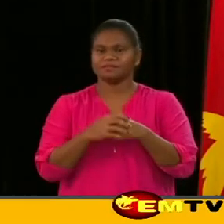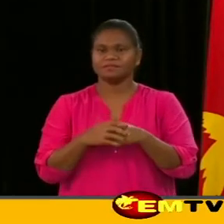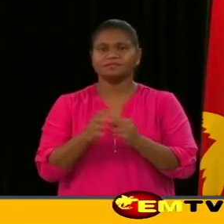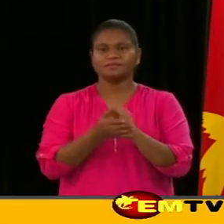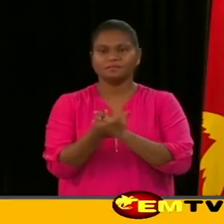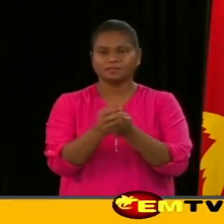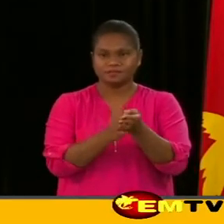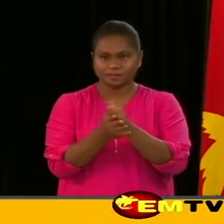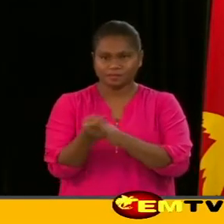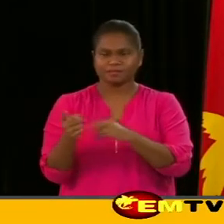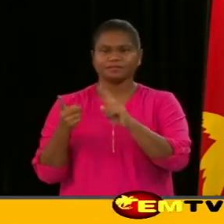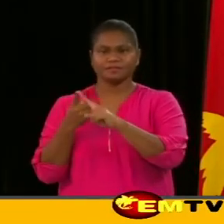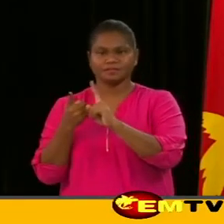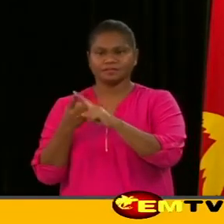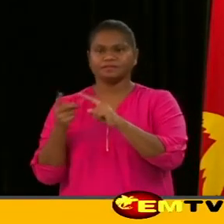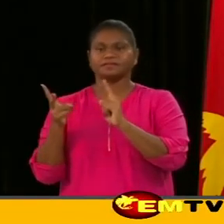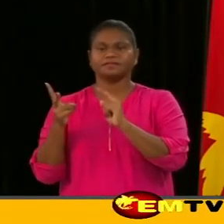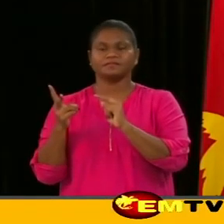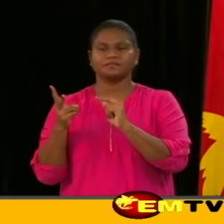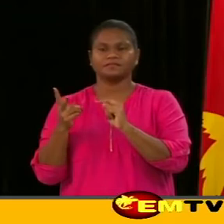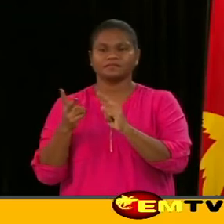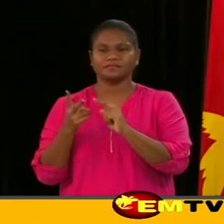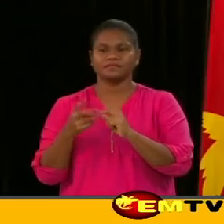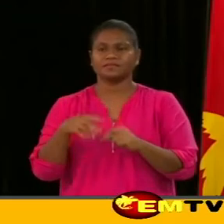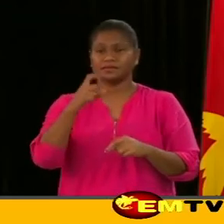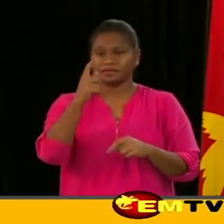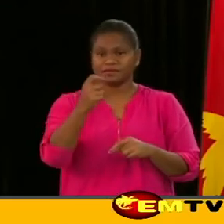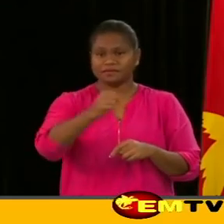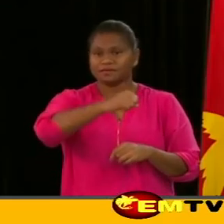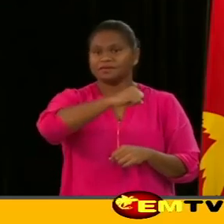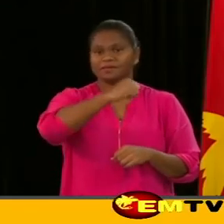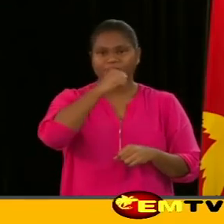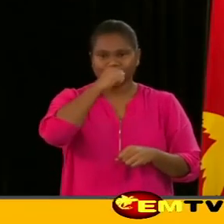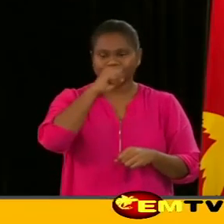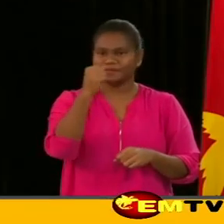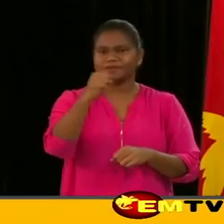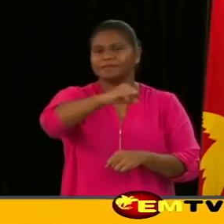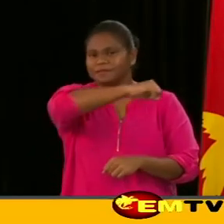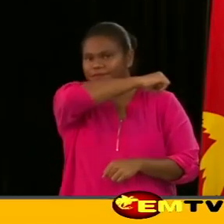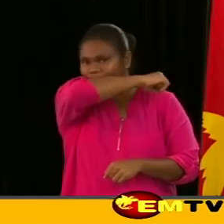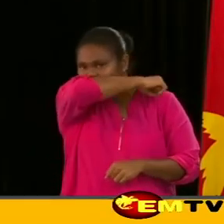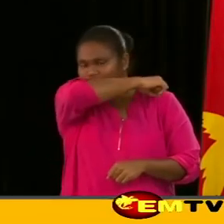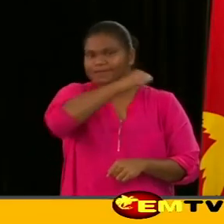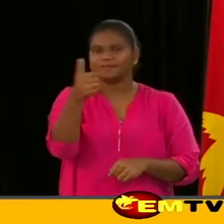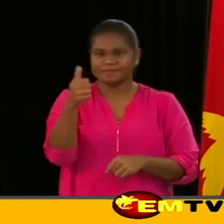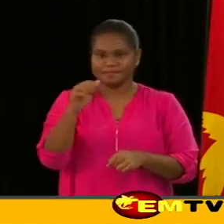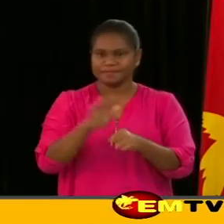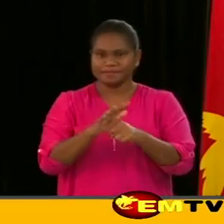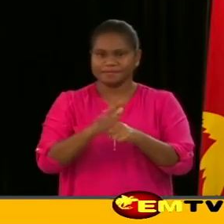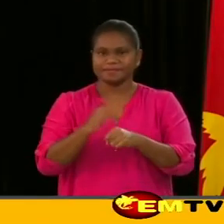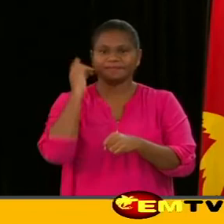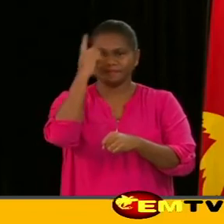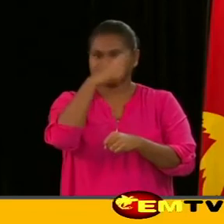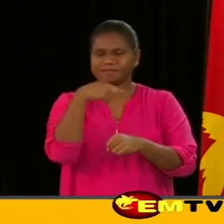in hand, blow you, blow over the time. Suppose you got cough, you cough, you go inside the elbow, blow you. No get touching pest, blow